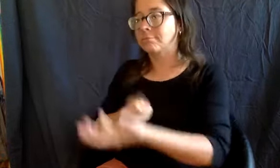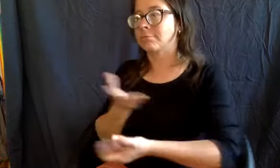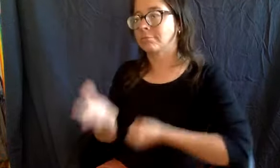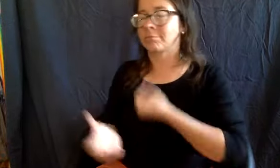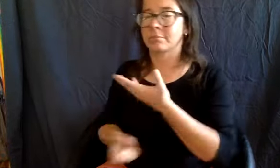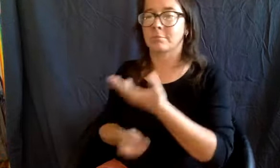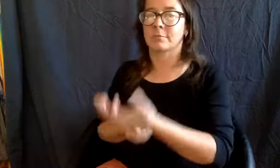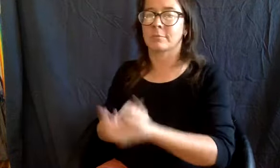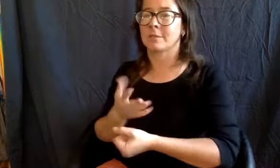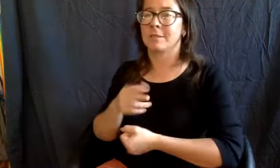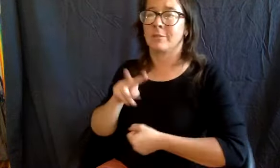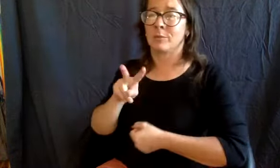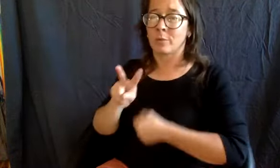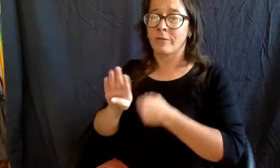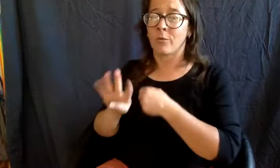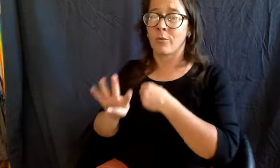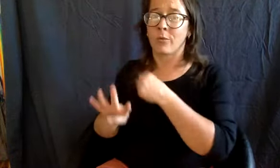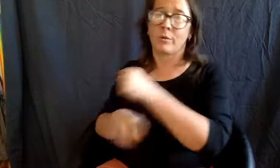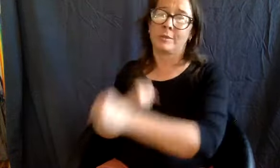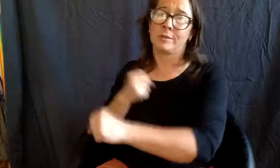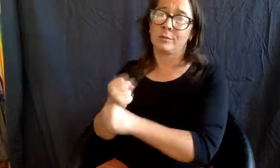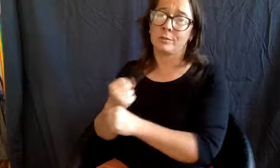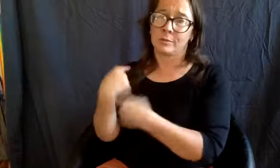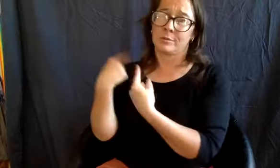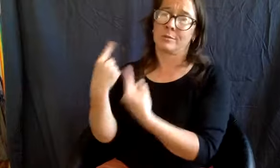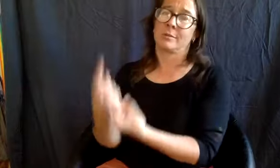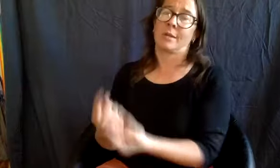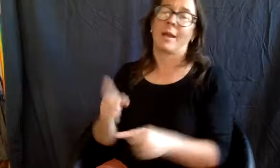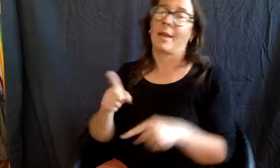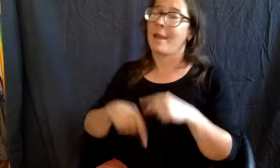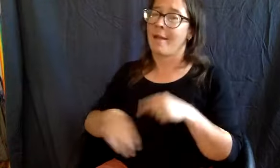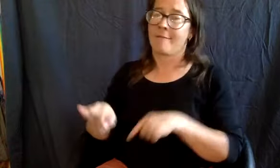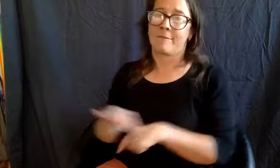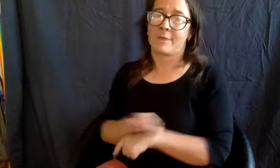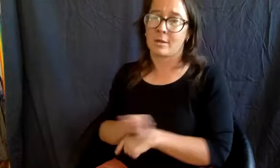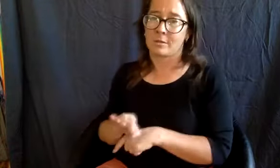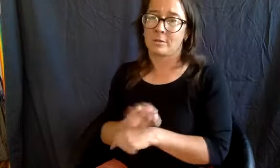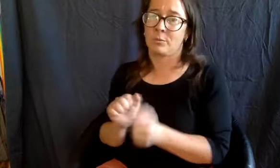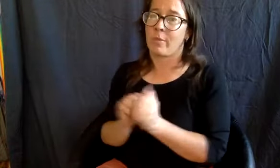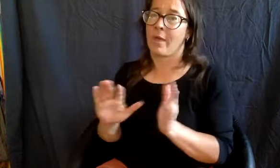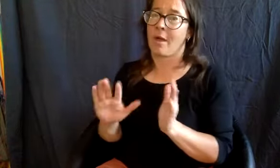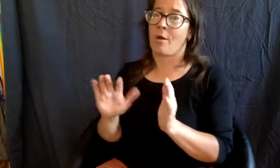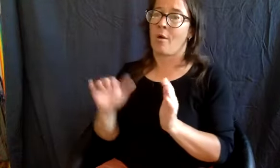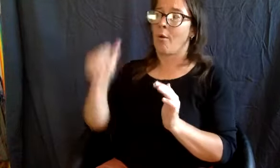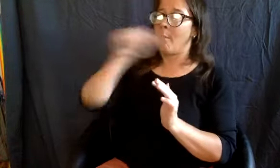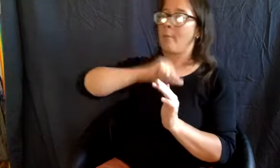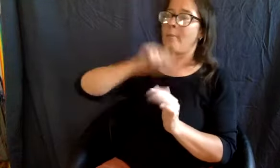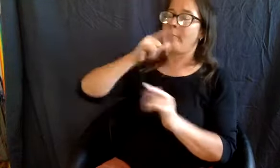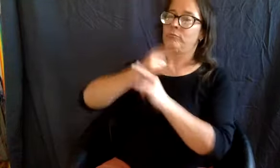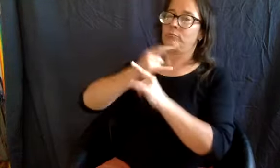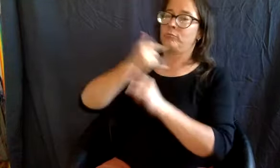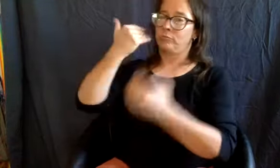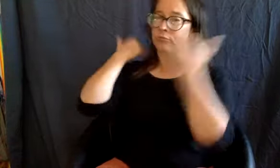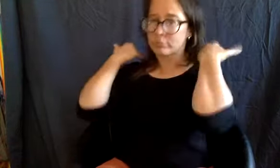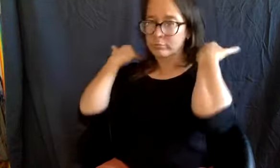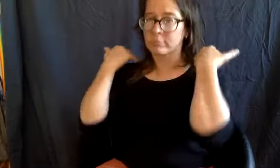10 minutes, but it sure felt like an hour. Because I knew once I walked up to that door and walked in there and finally started telling somebody what was really going